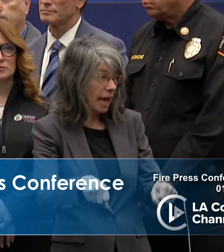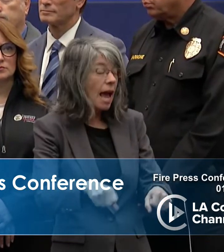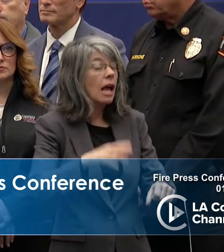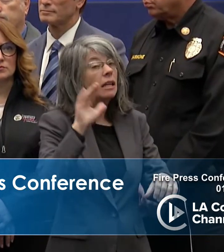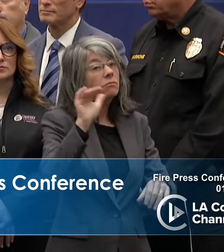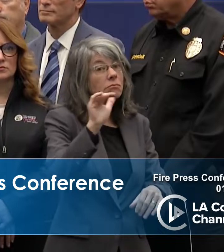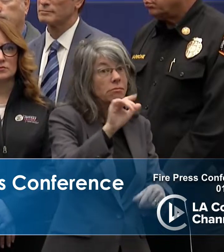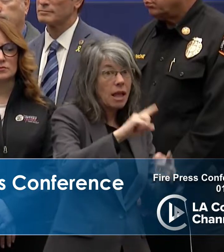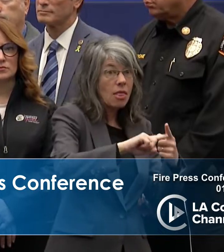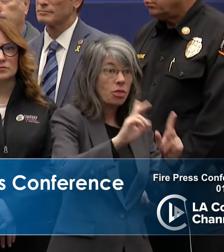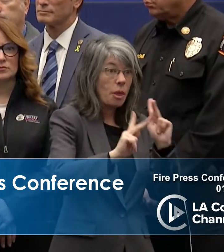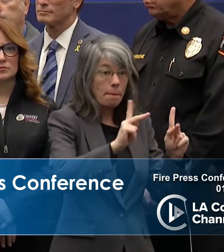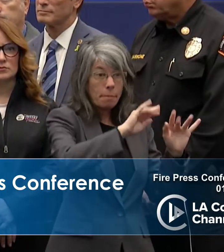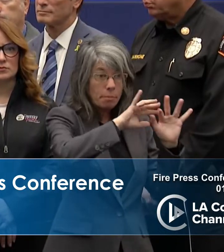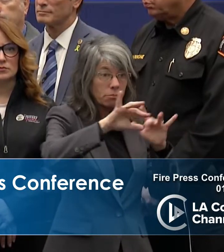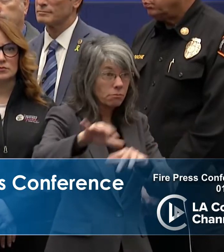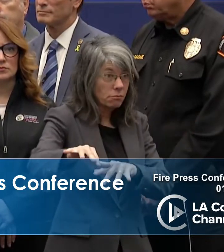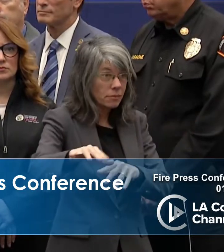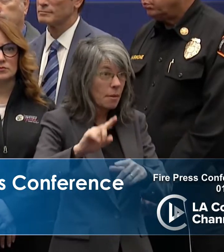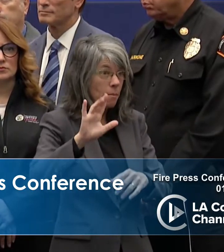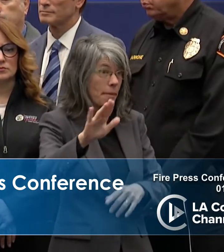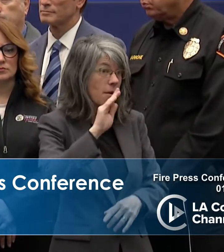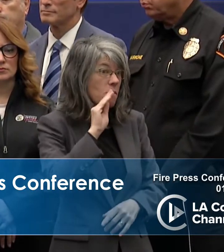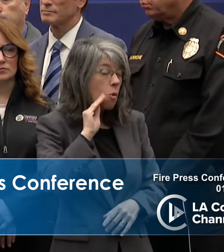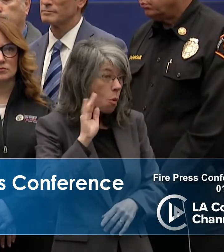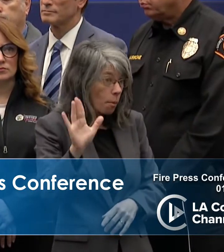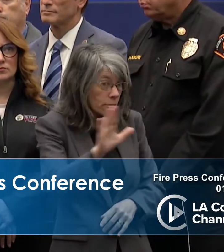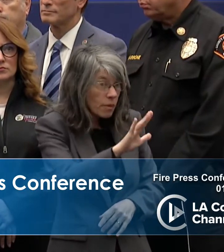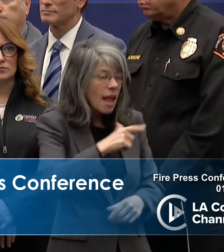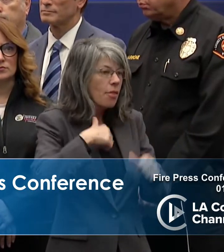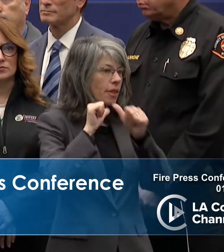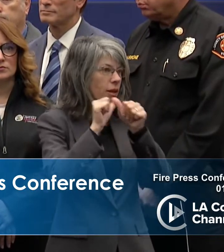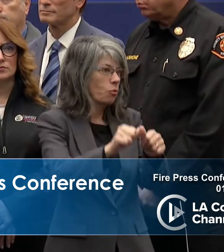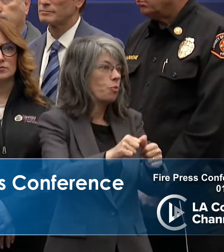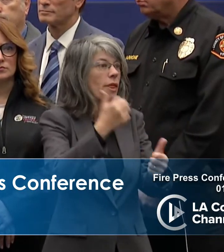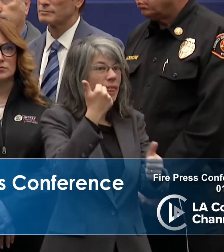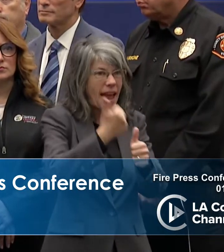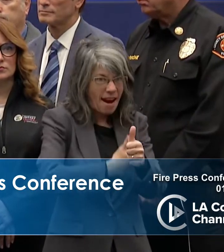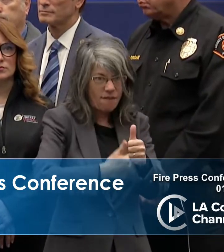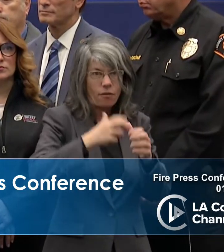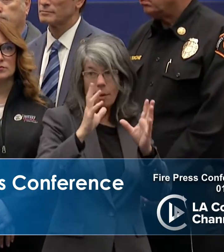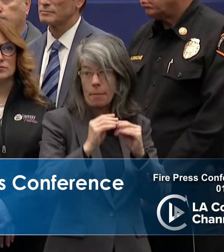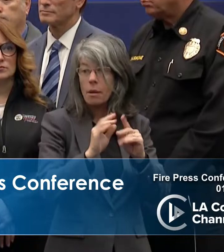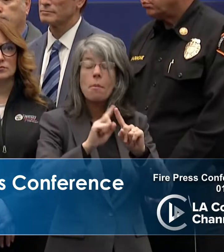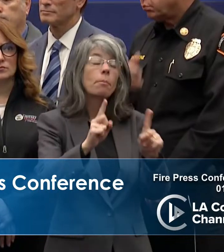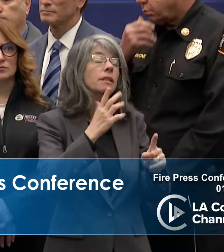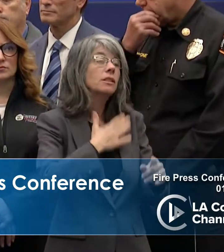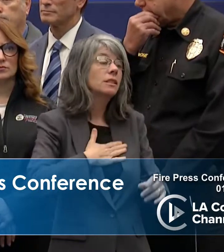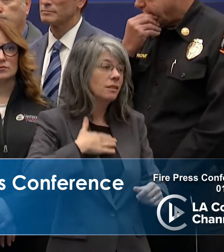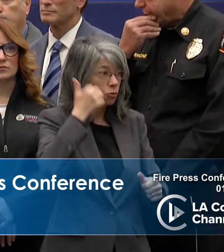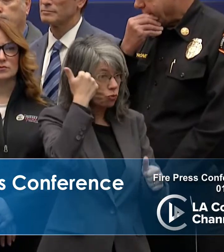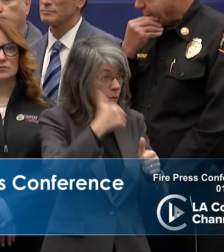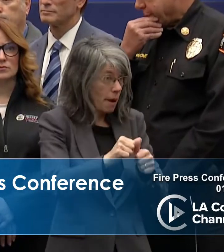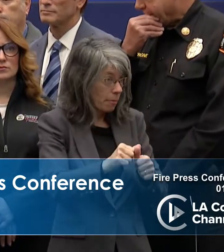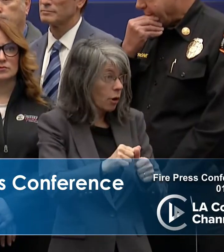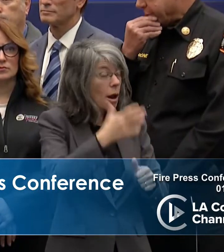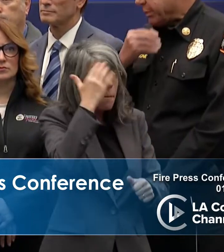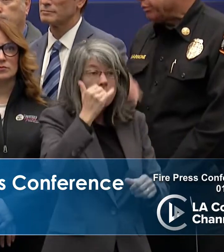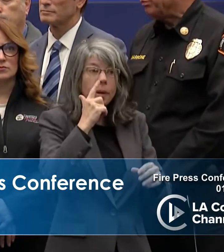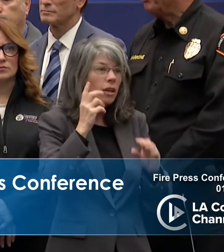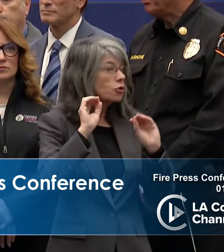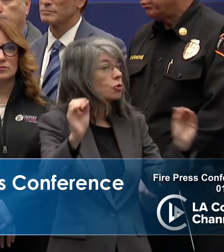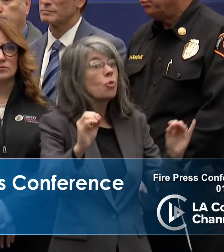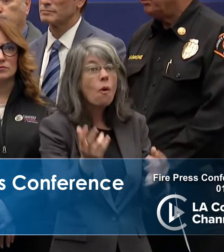our repopulation conversations do continue with every meeting. But please remember, just because there isn't